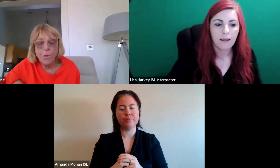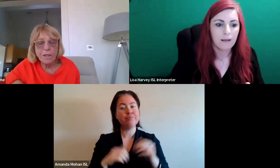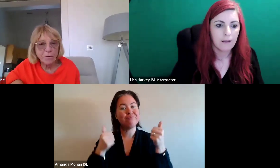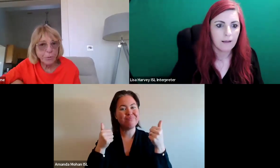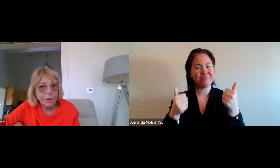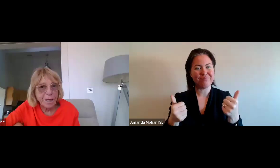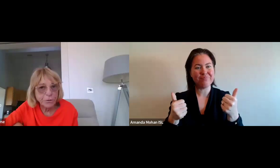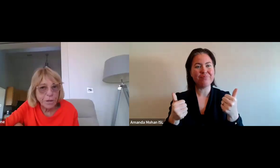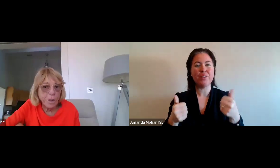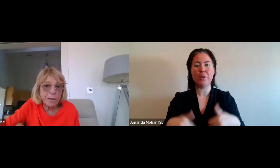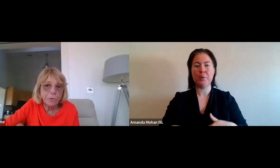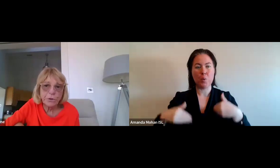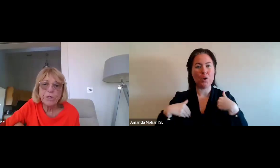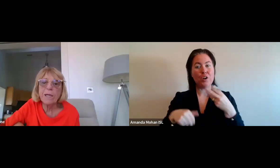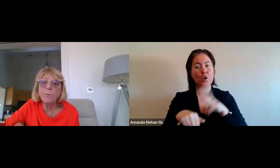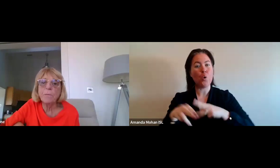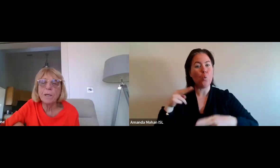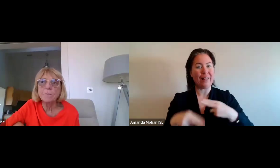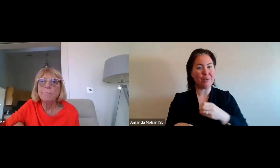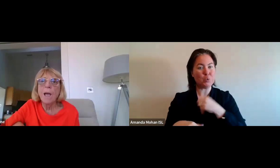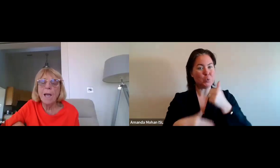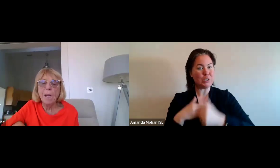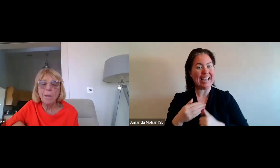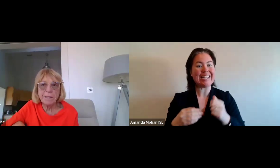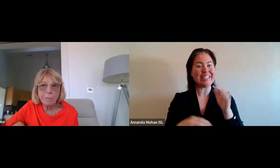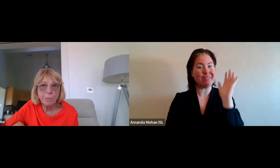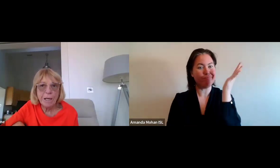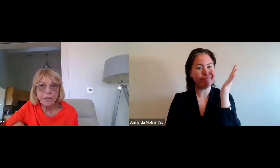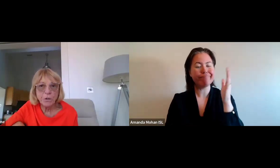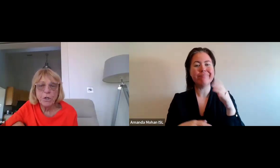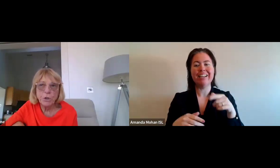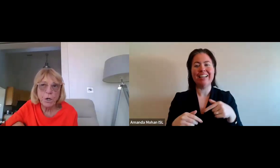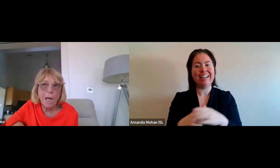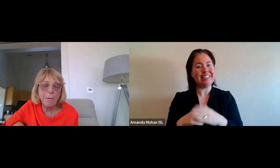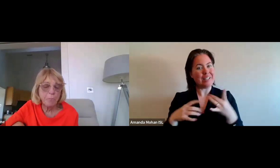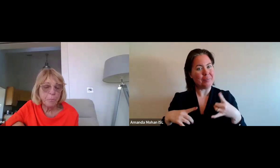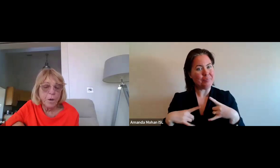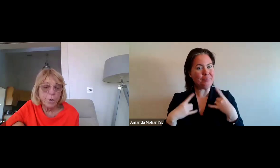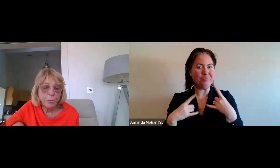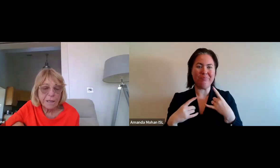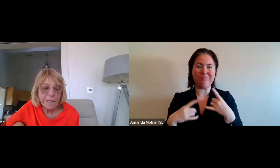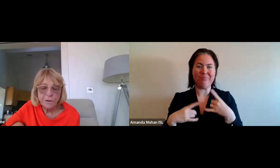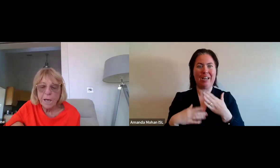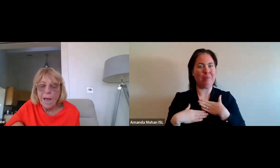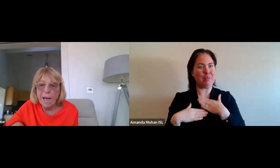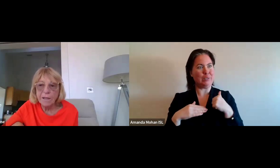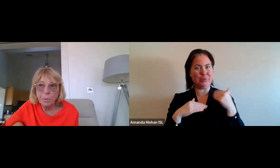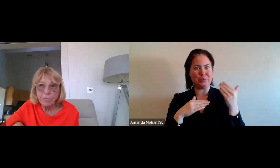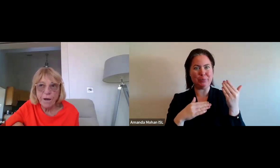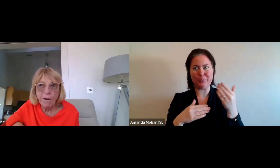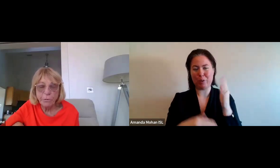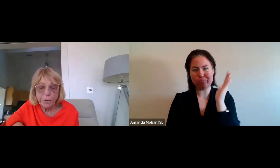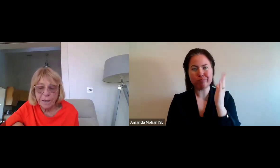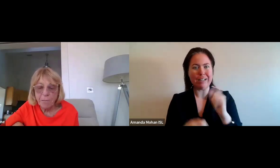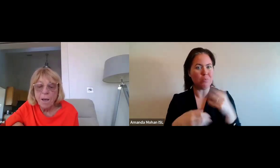Hi, good morning, everyone, and you're very welcome to today's webinar. It's an absolute pleasure to co-present and